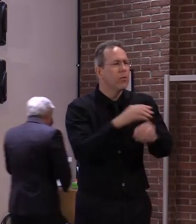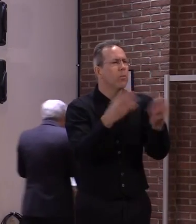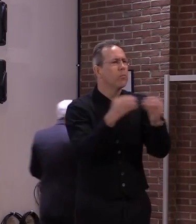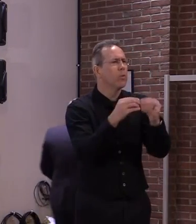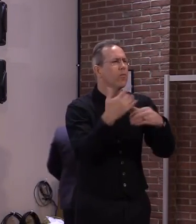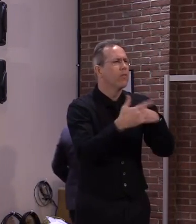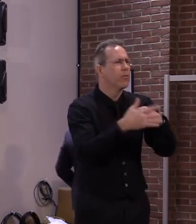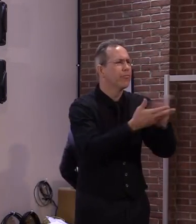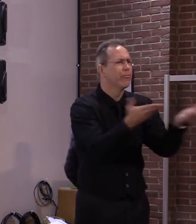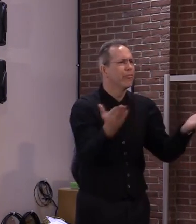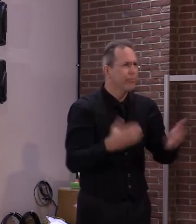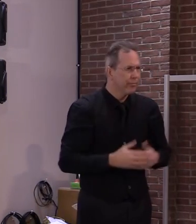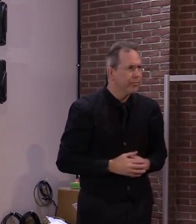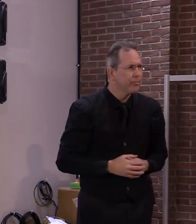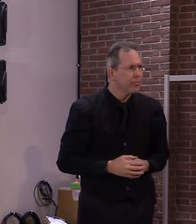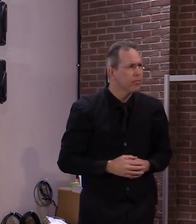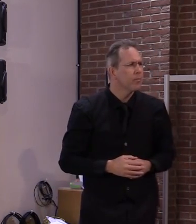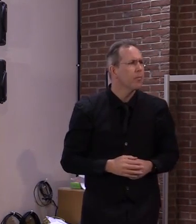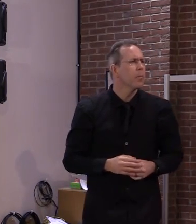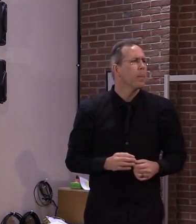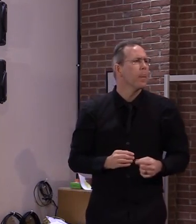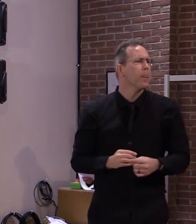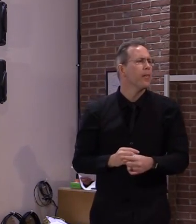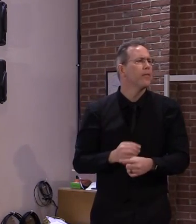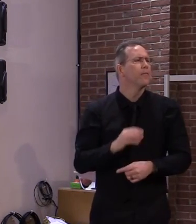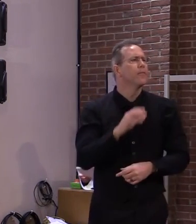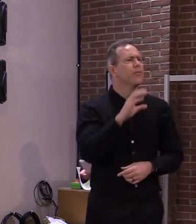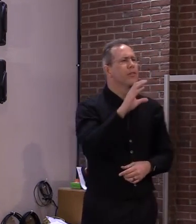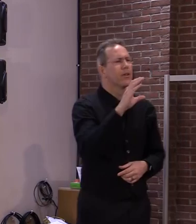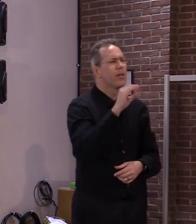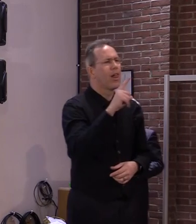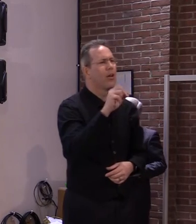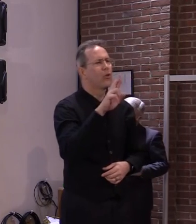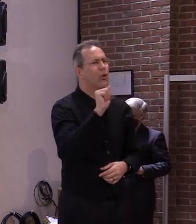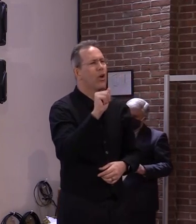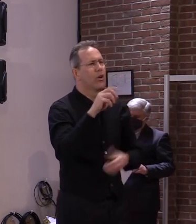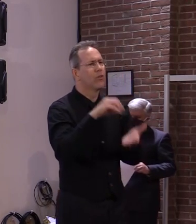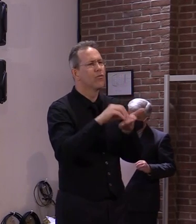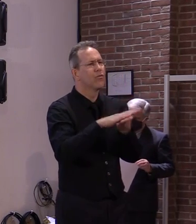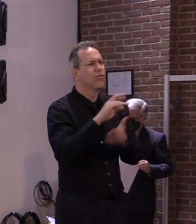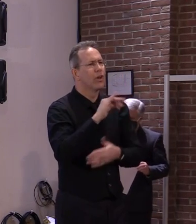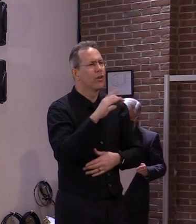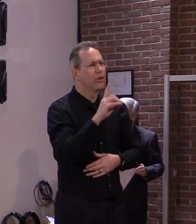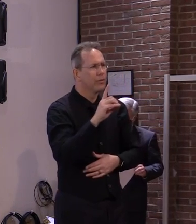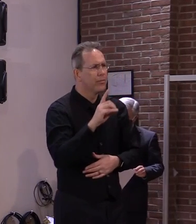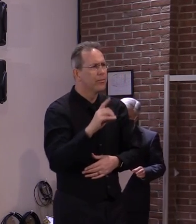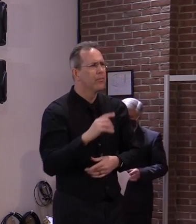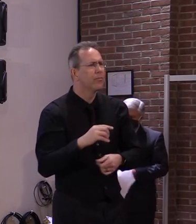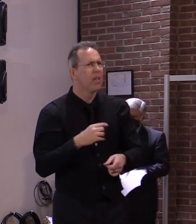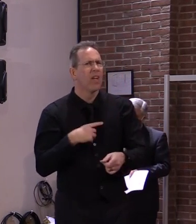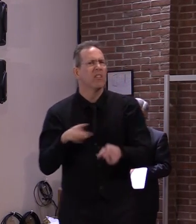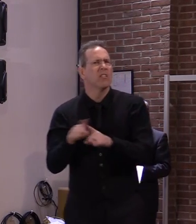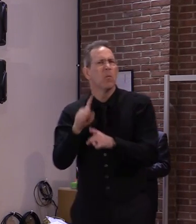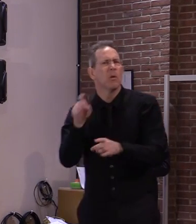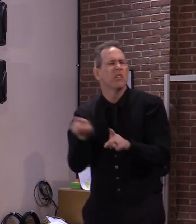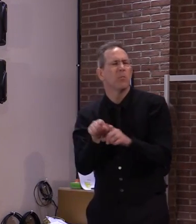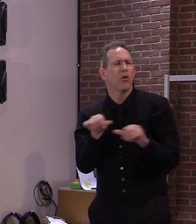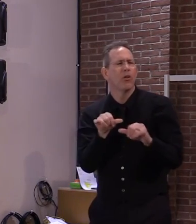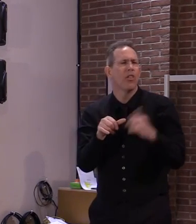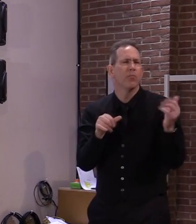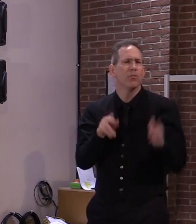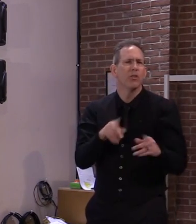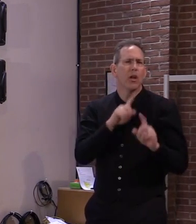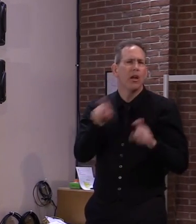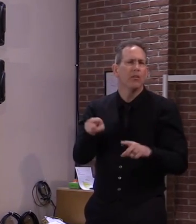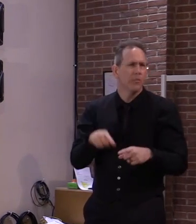Record. Yes, good afternoon. Thank you. Continuing on that topic, I know when the 70-plus age band opened up, some of the